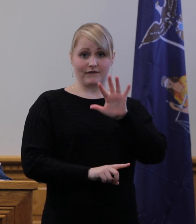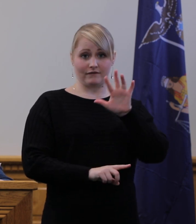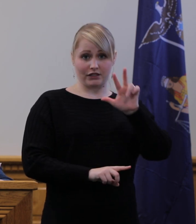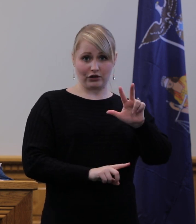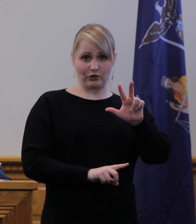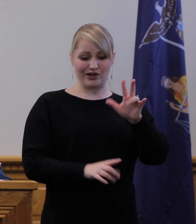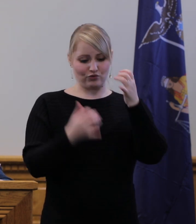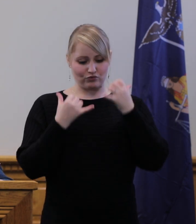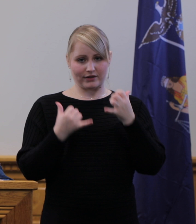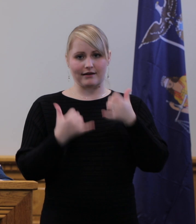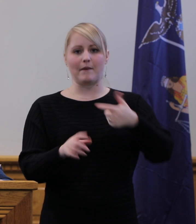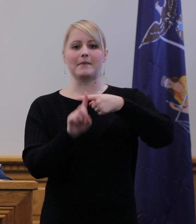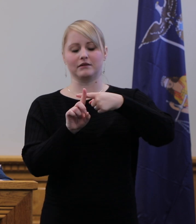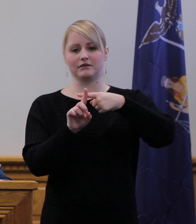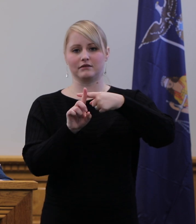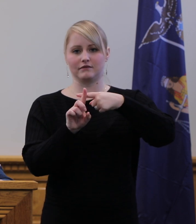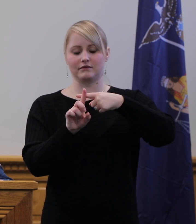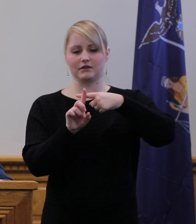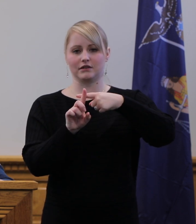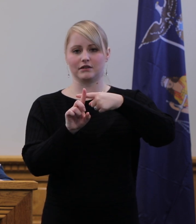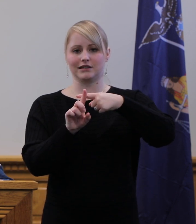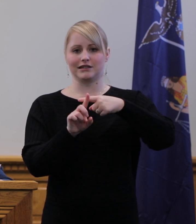active cases currently. We have